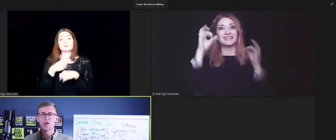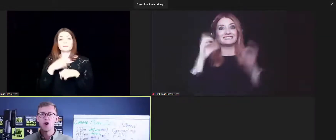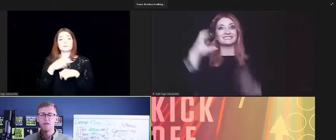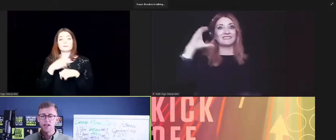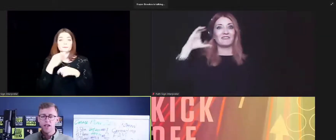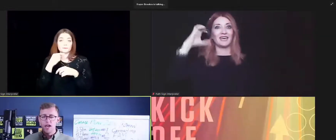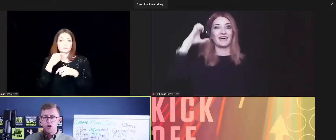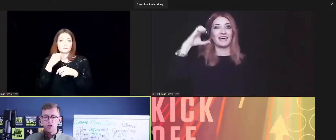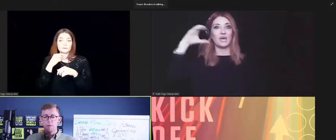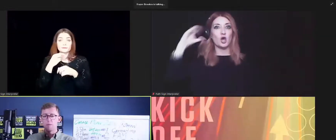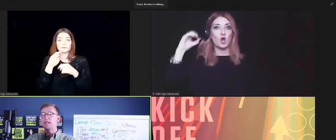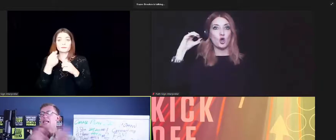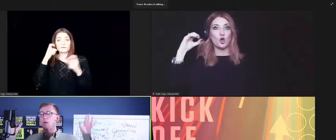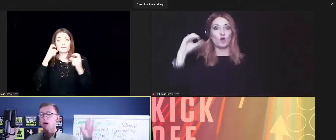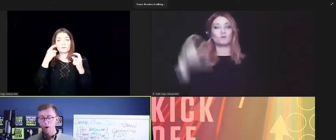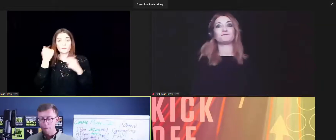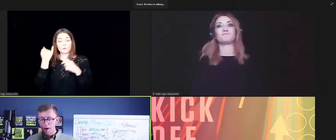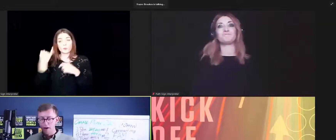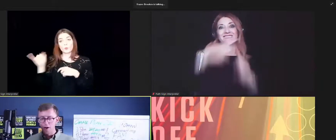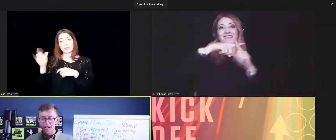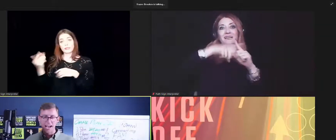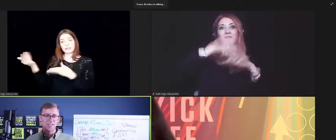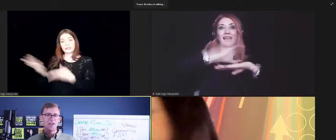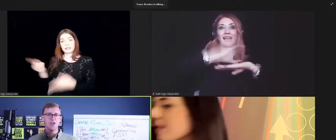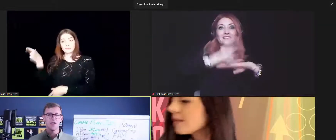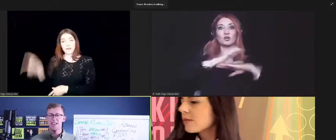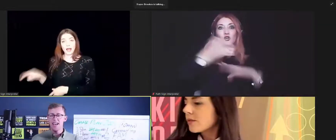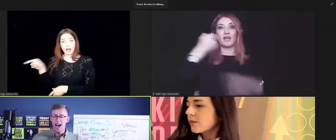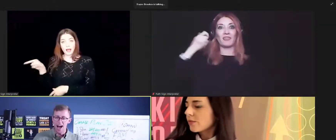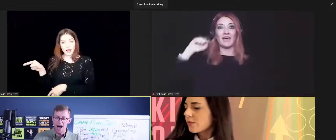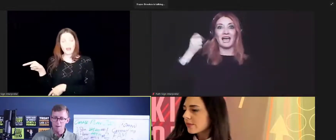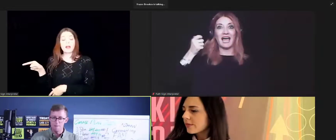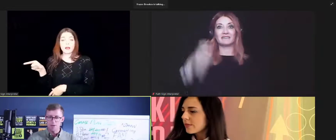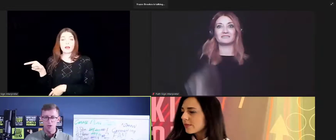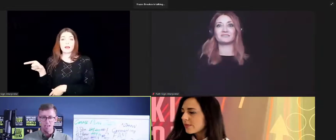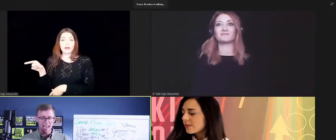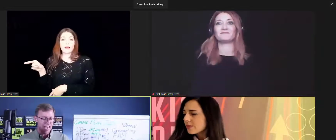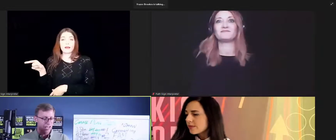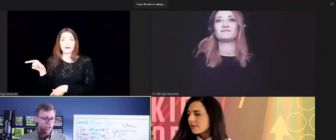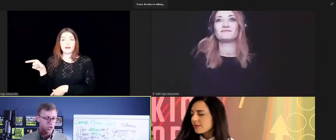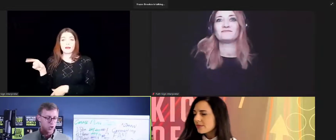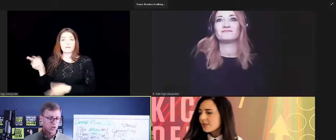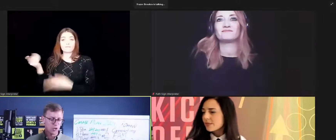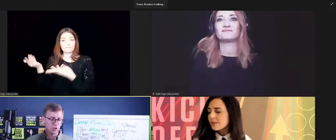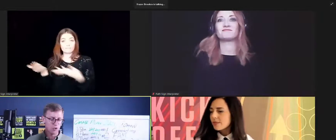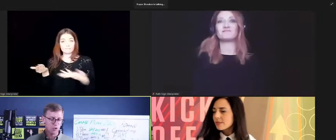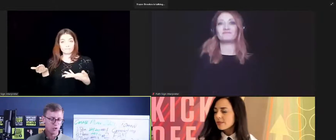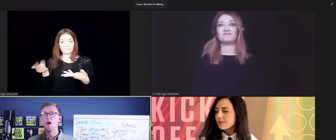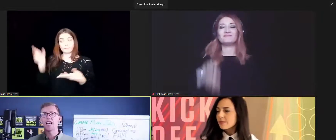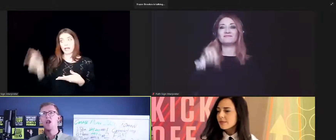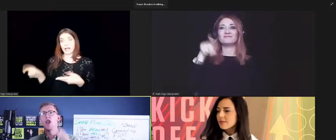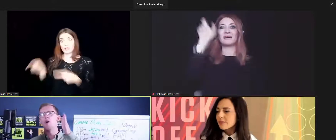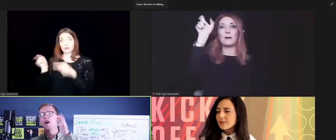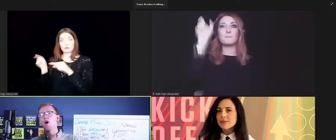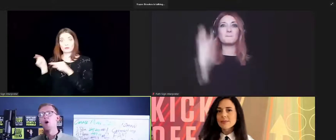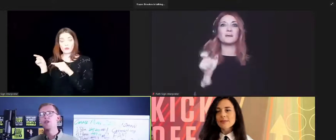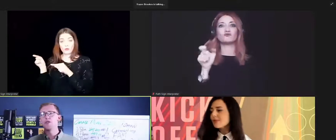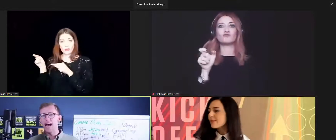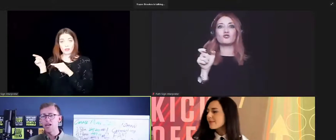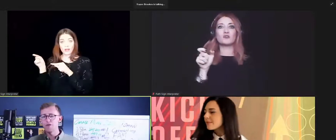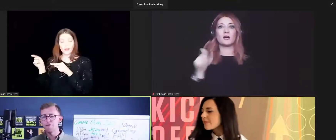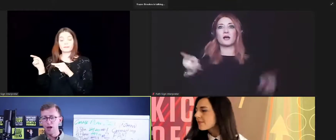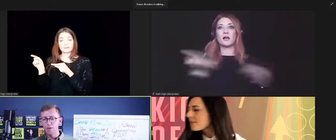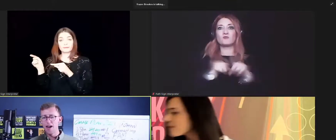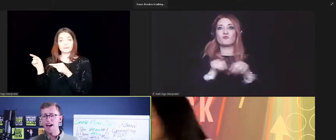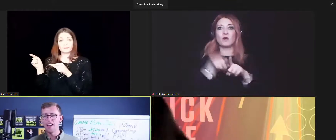fun stuff. And she's completely blowing up her organization. She is just rocking and rolling. And I know all of you